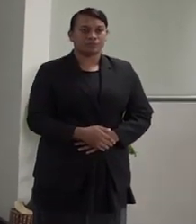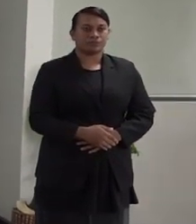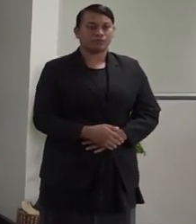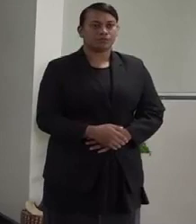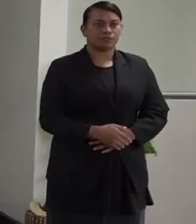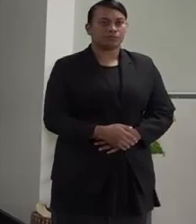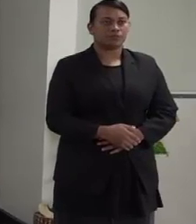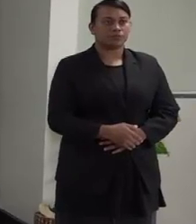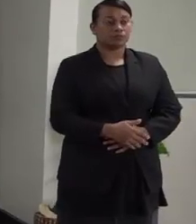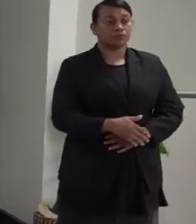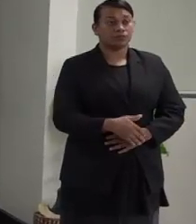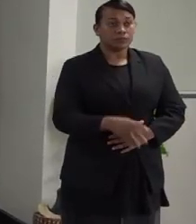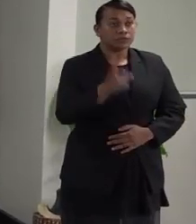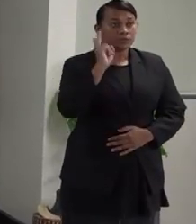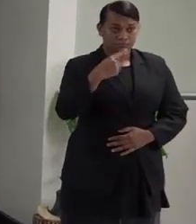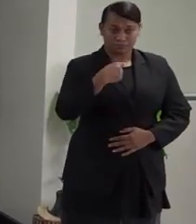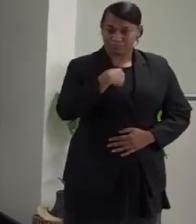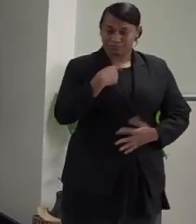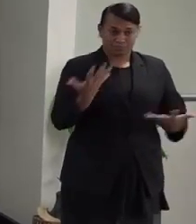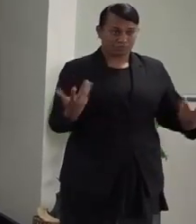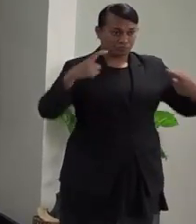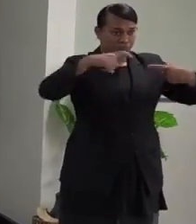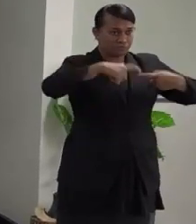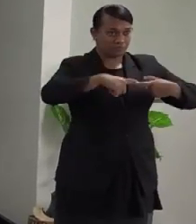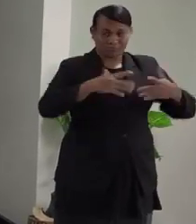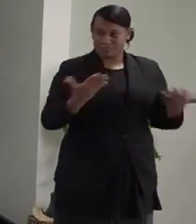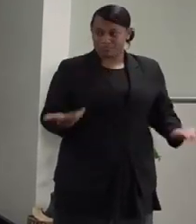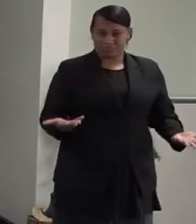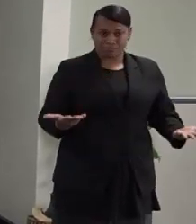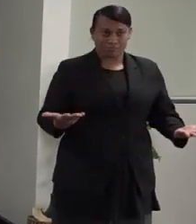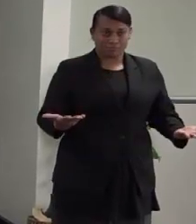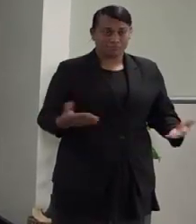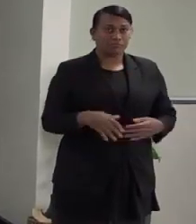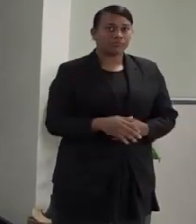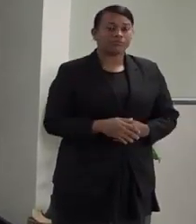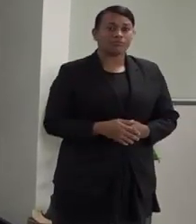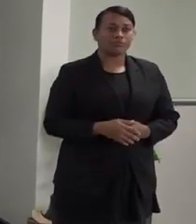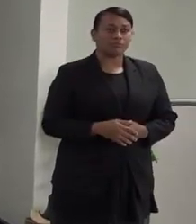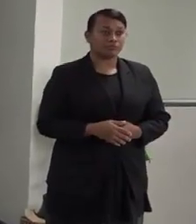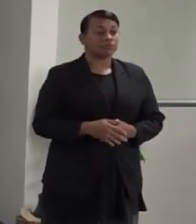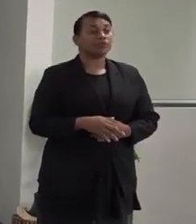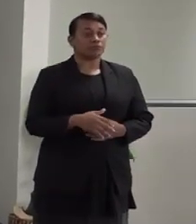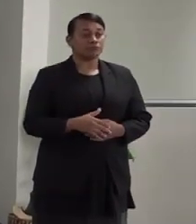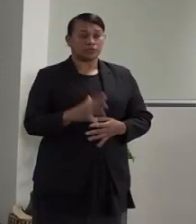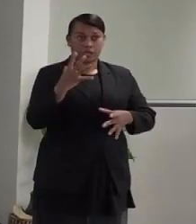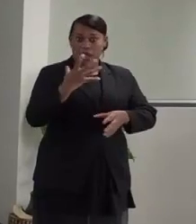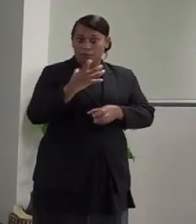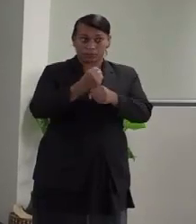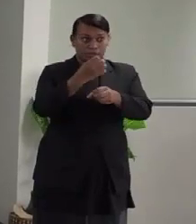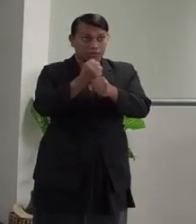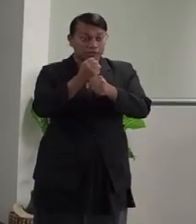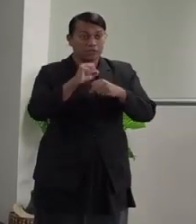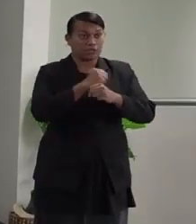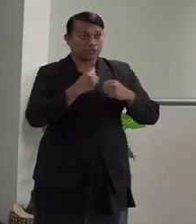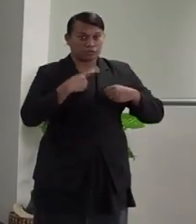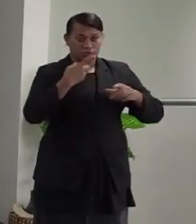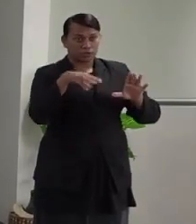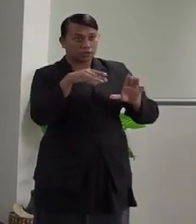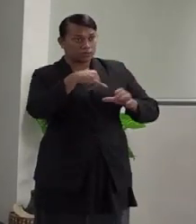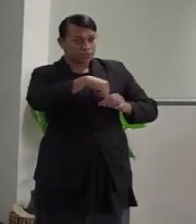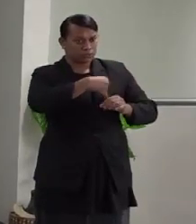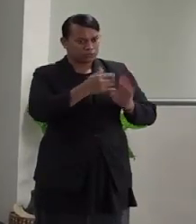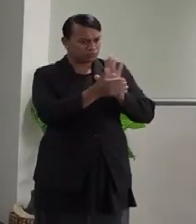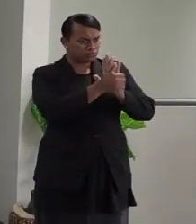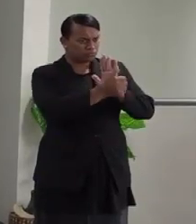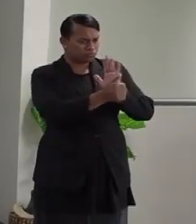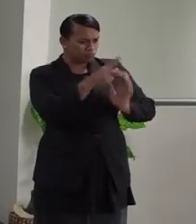Once again, I'm joining you after a comprehensive update from our medical experts, along with the World Health